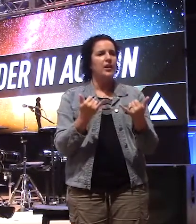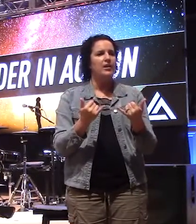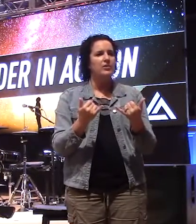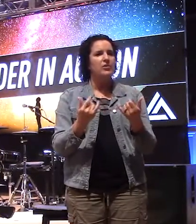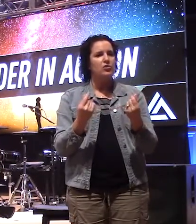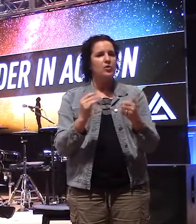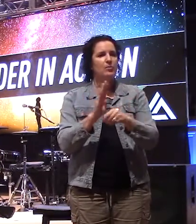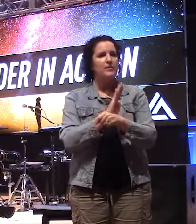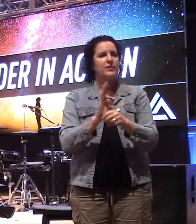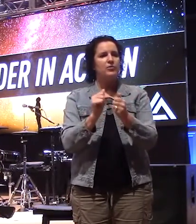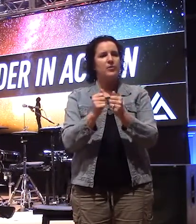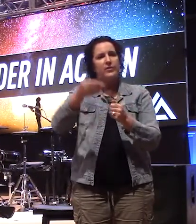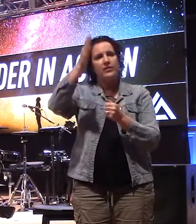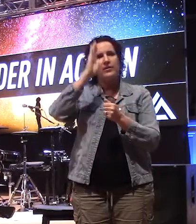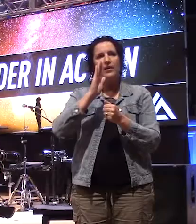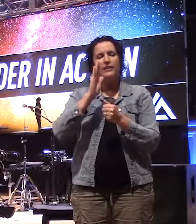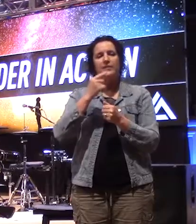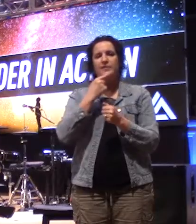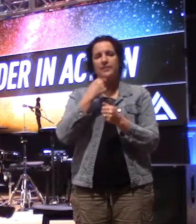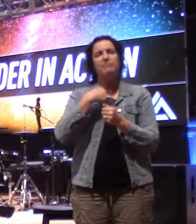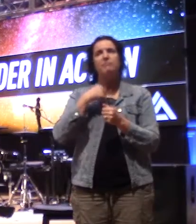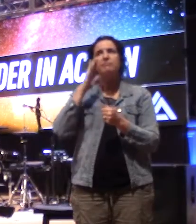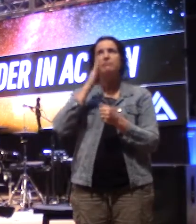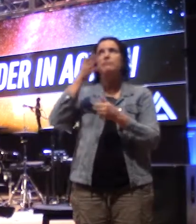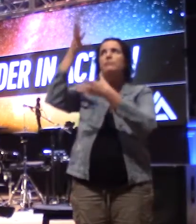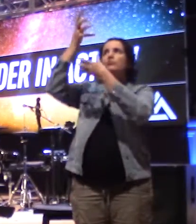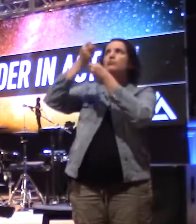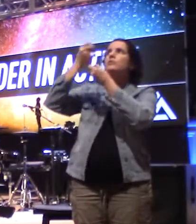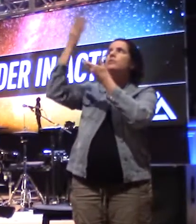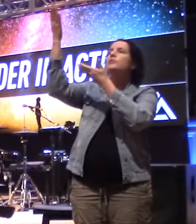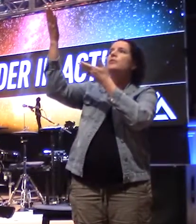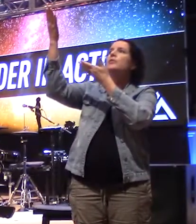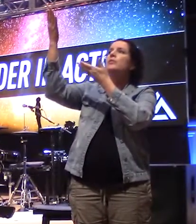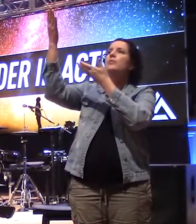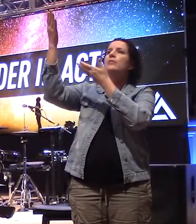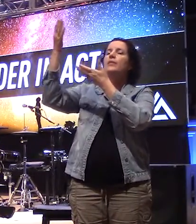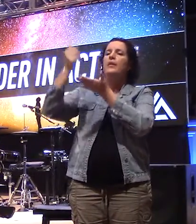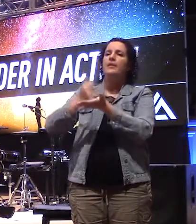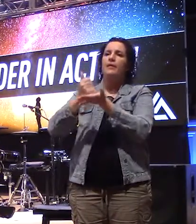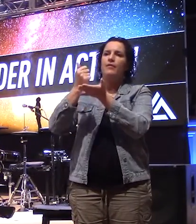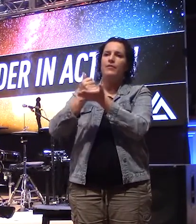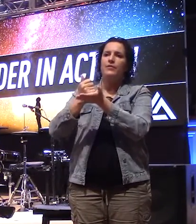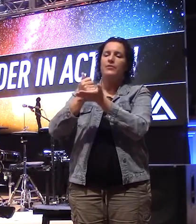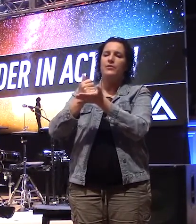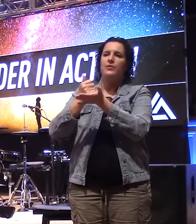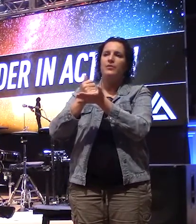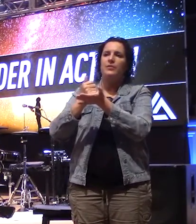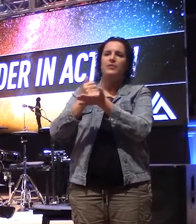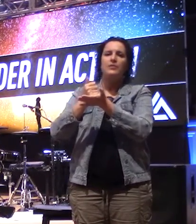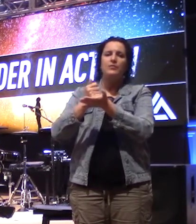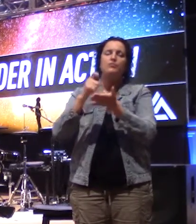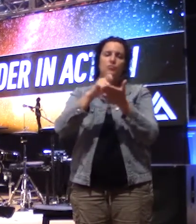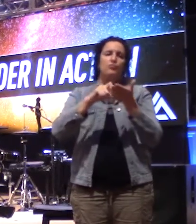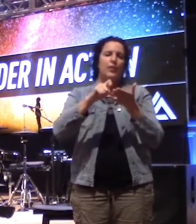business with God and say, "God, I'm going to trust you with this." It's helpful to put it down in